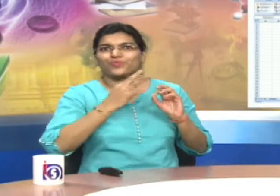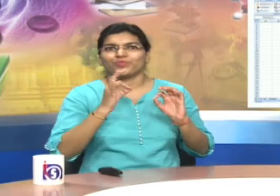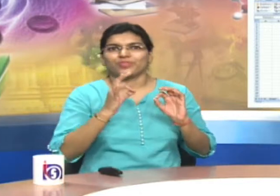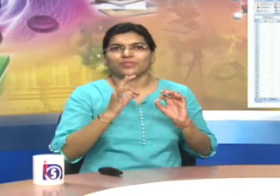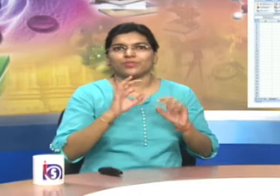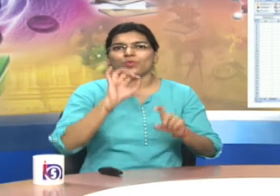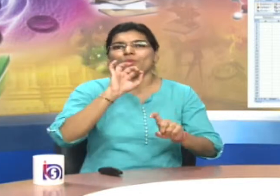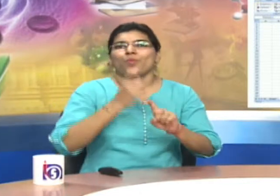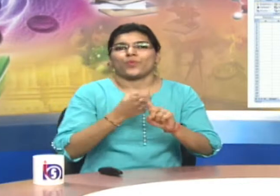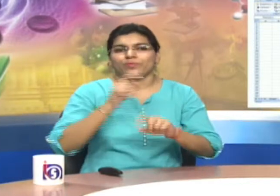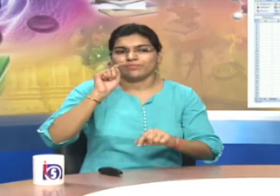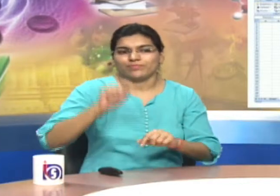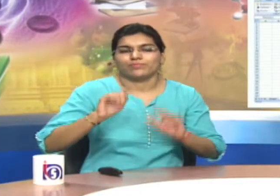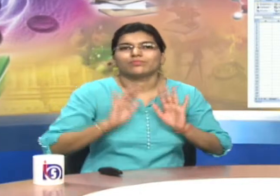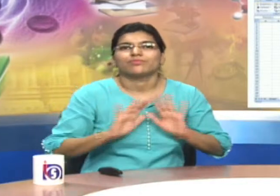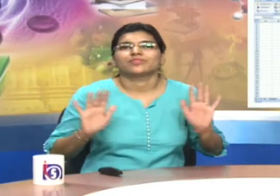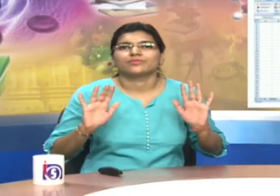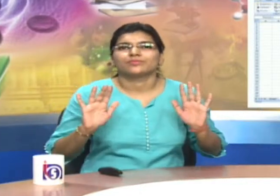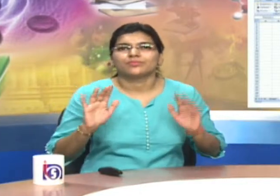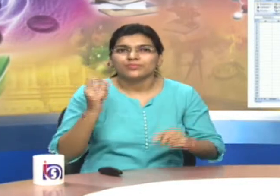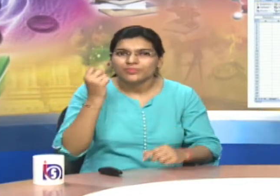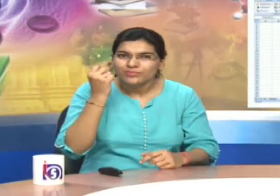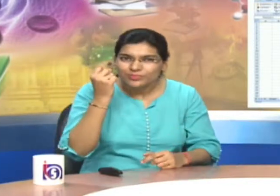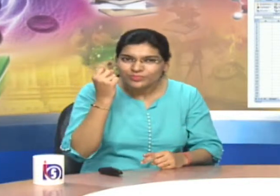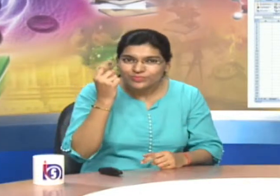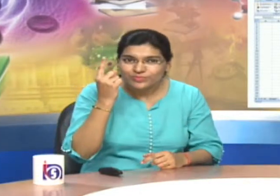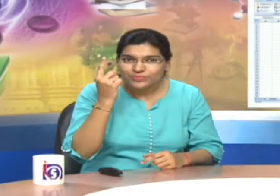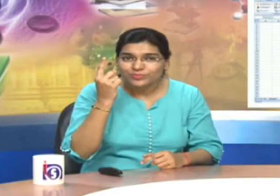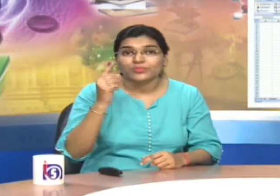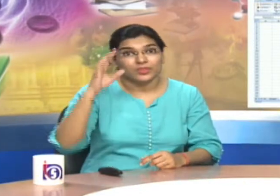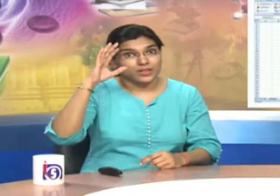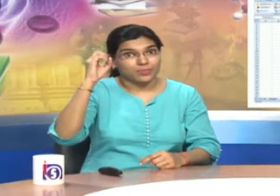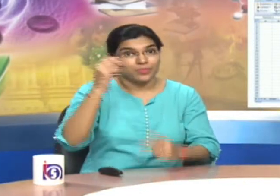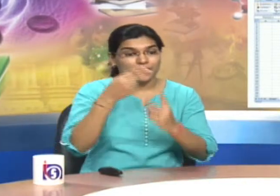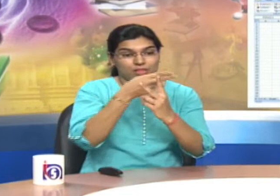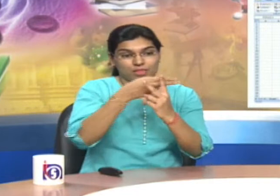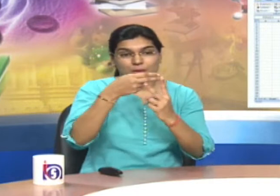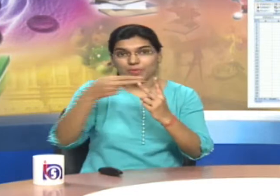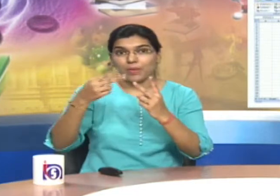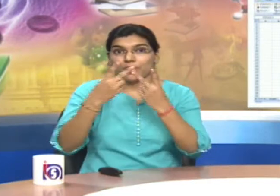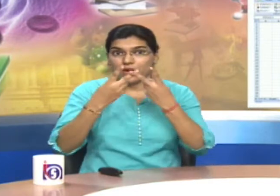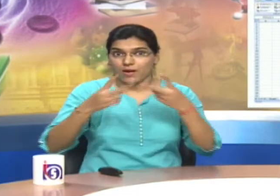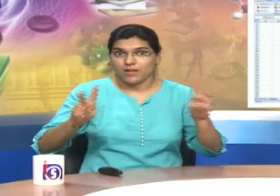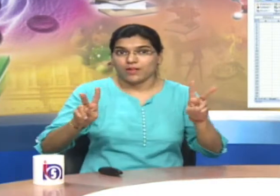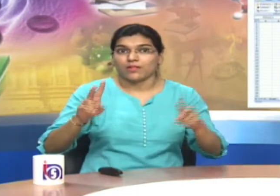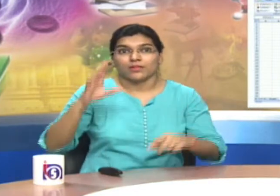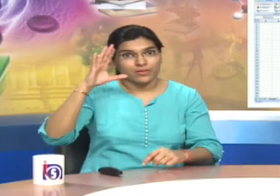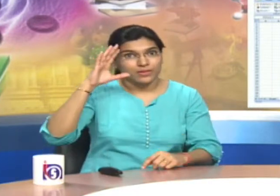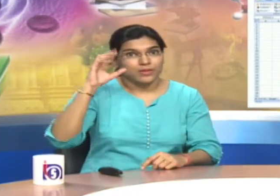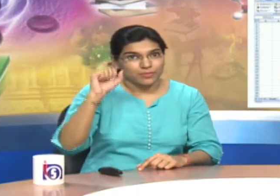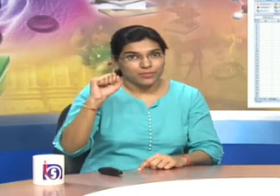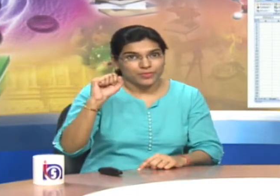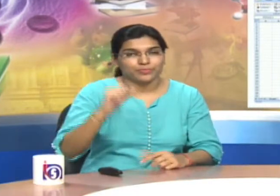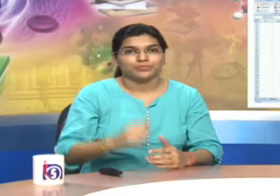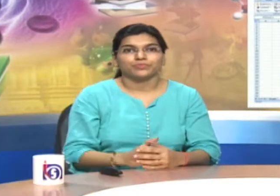you can beautify your picture and then click OK. I hope you understood both these